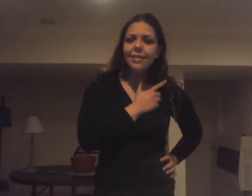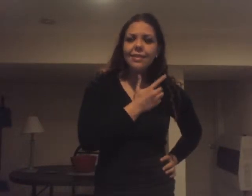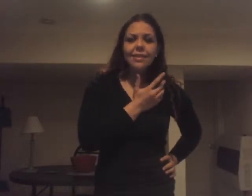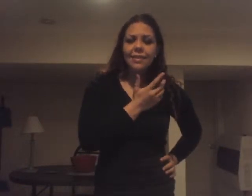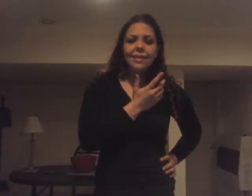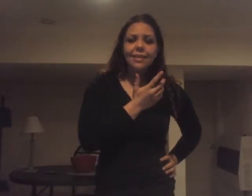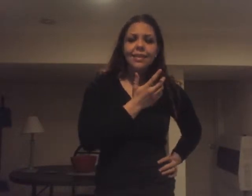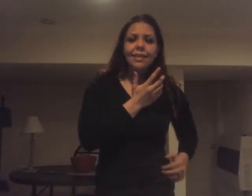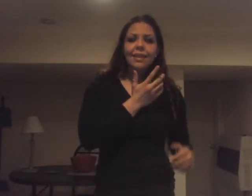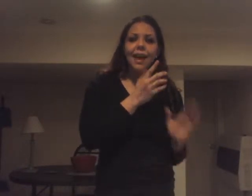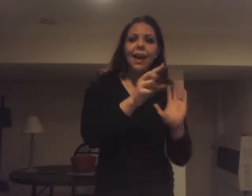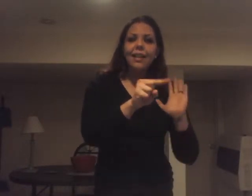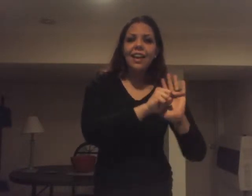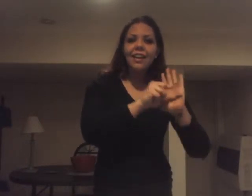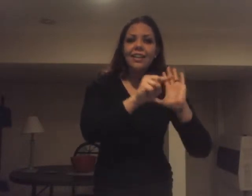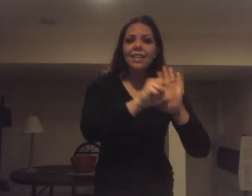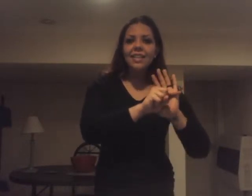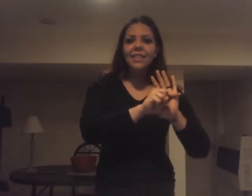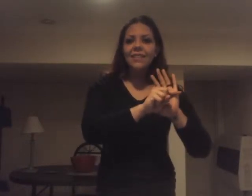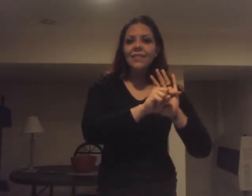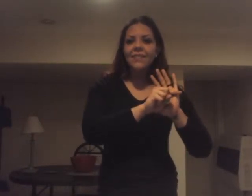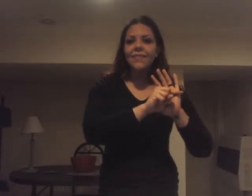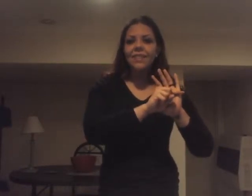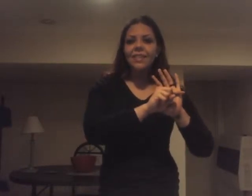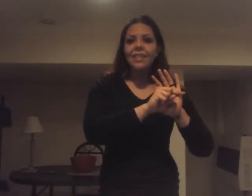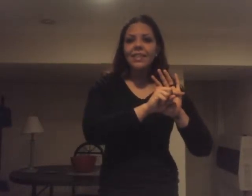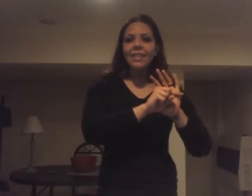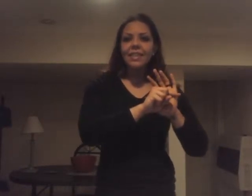negativistic personality disorder, which means whinging,